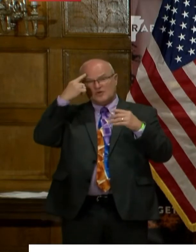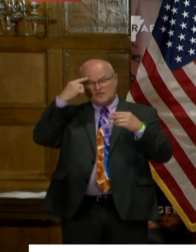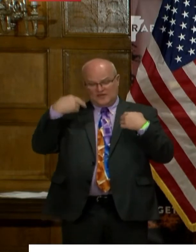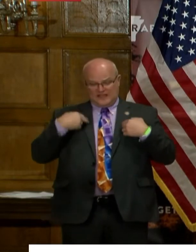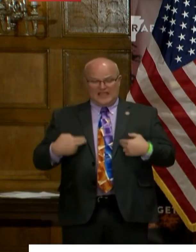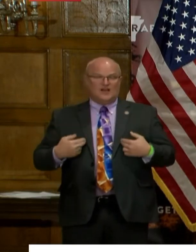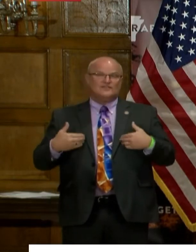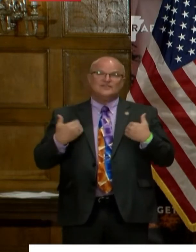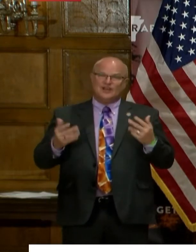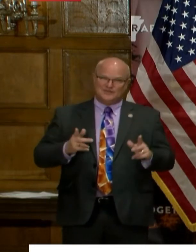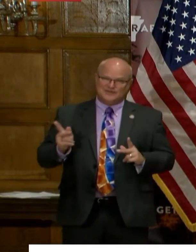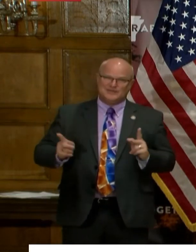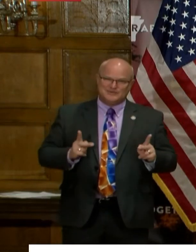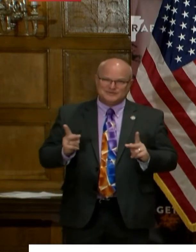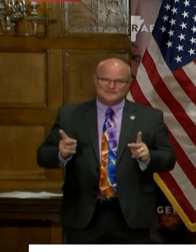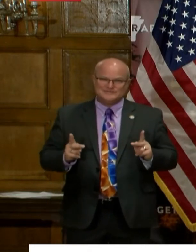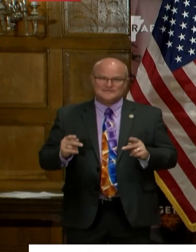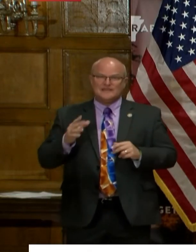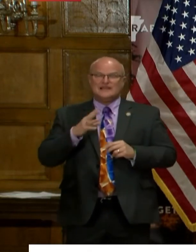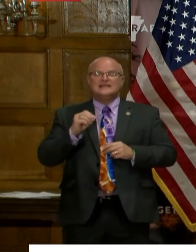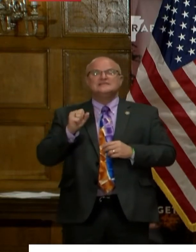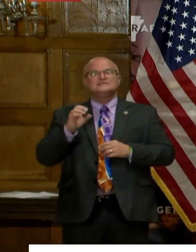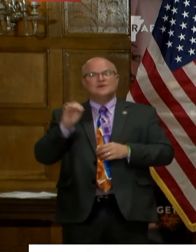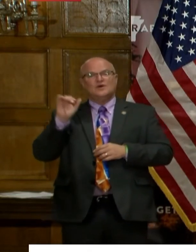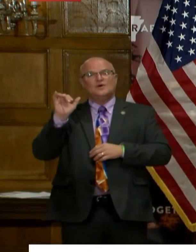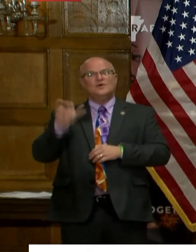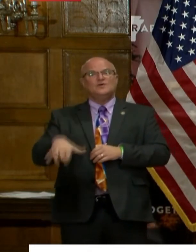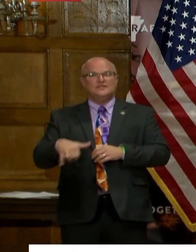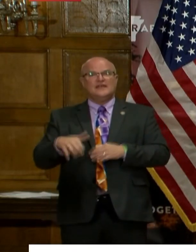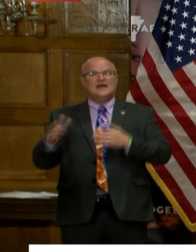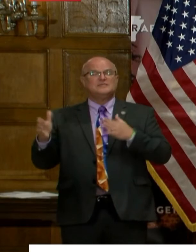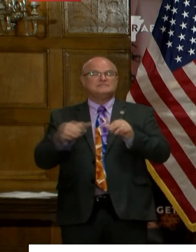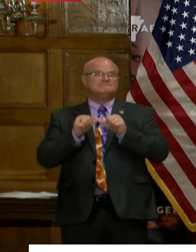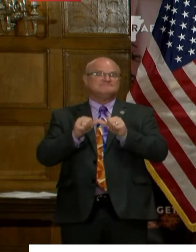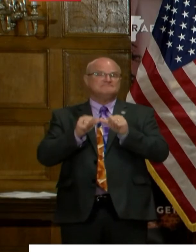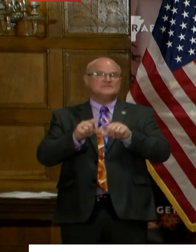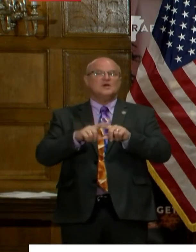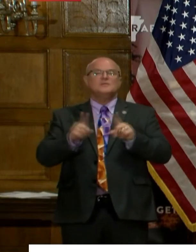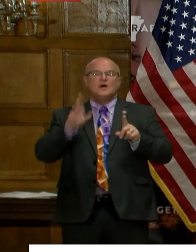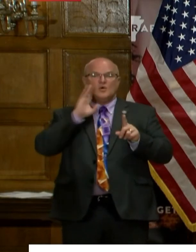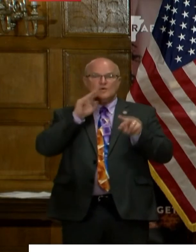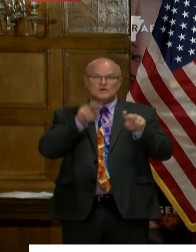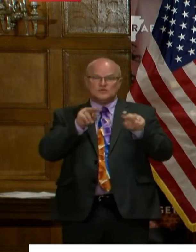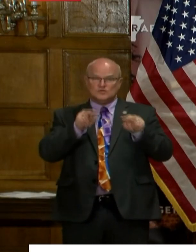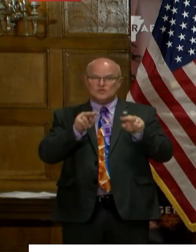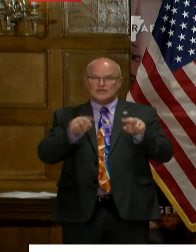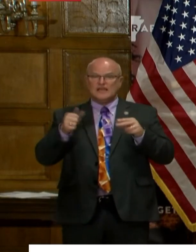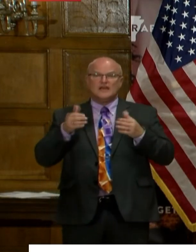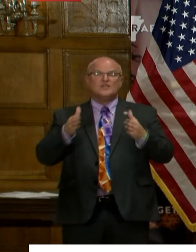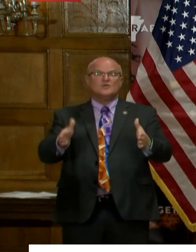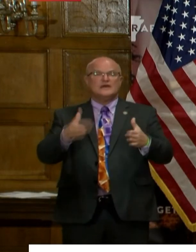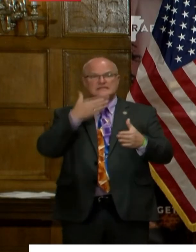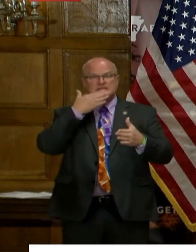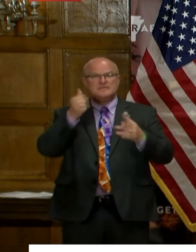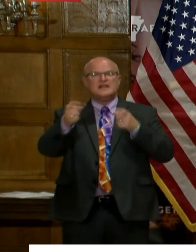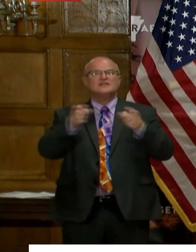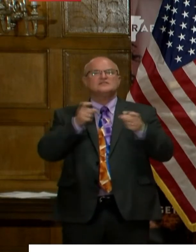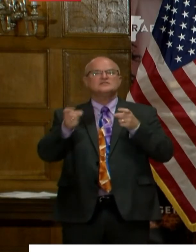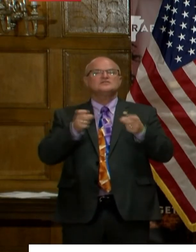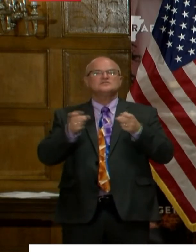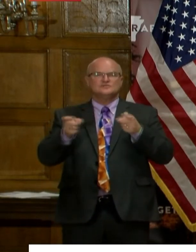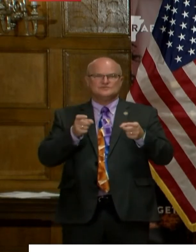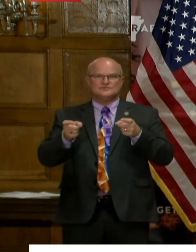health of our young people. And so that we plan on continuing, but we will look at other ways to better